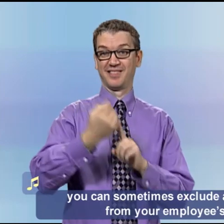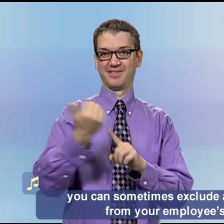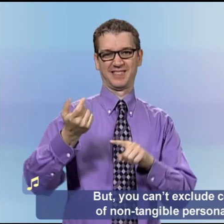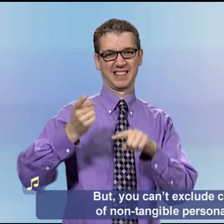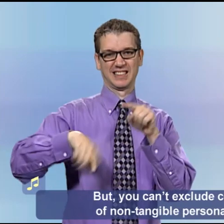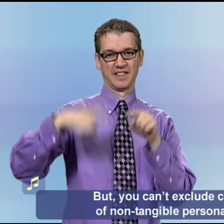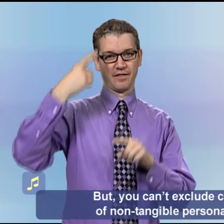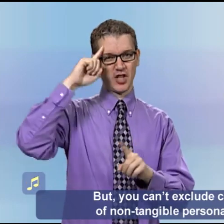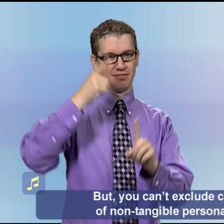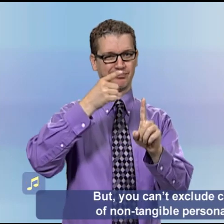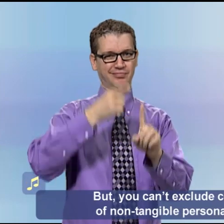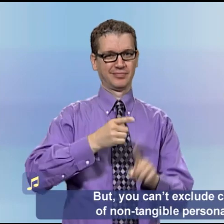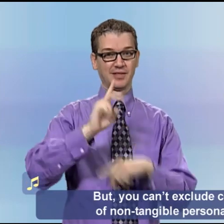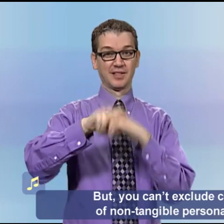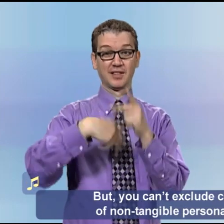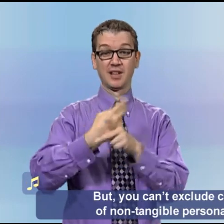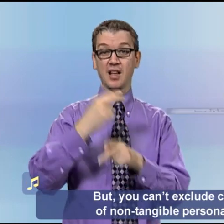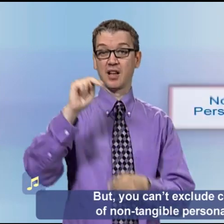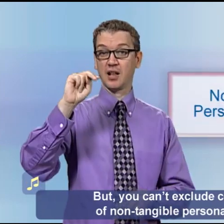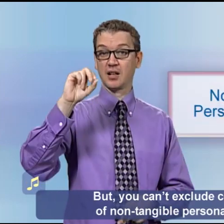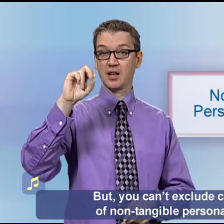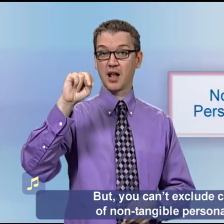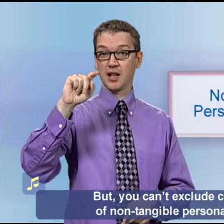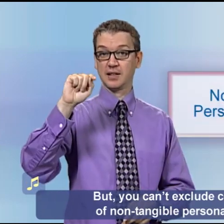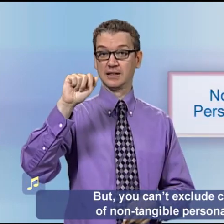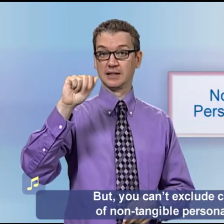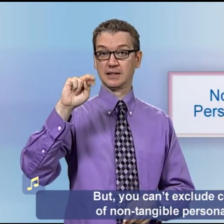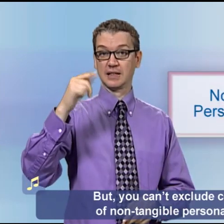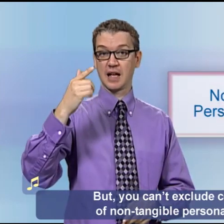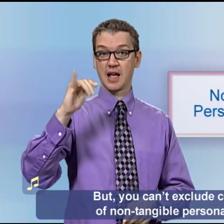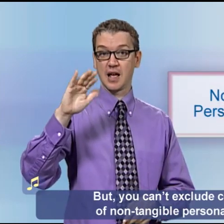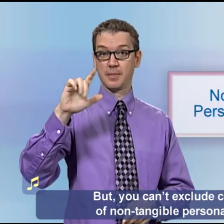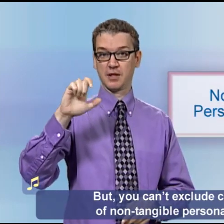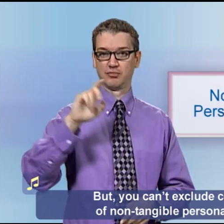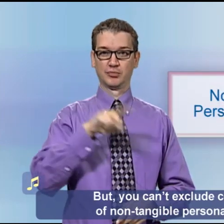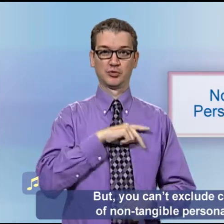but you can't exclude certain types of non-tangible personal property